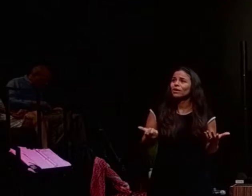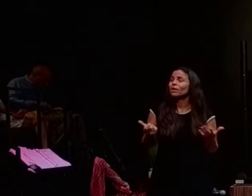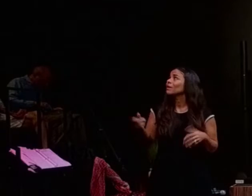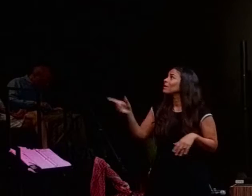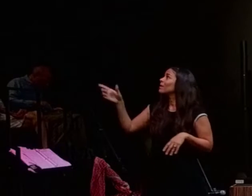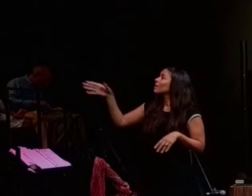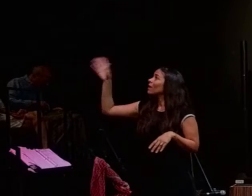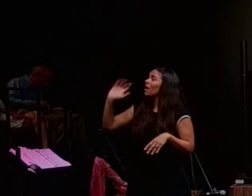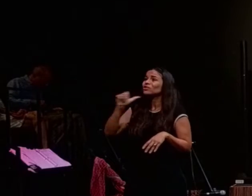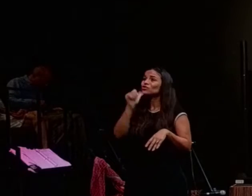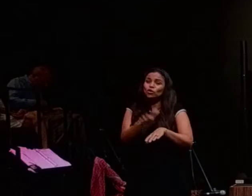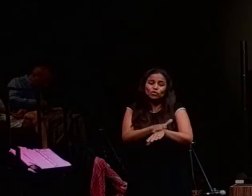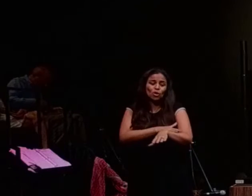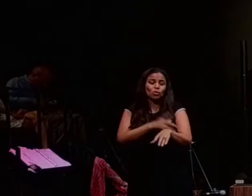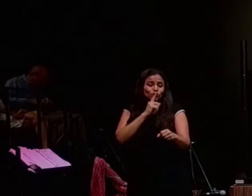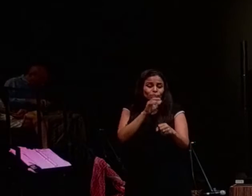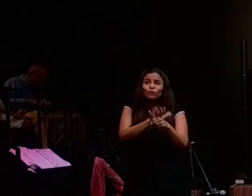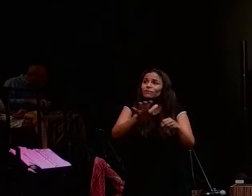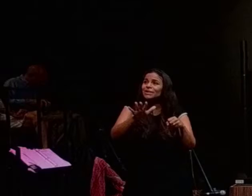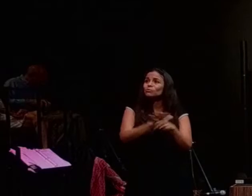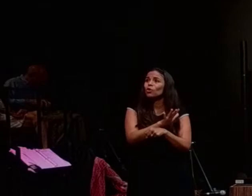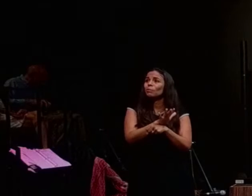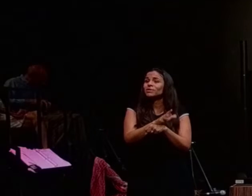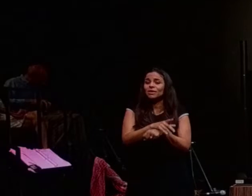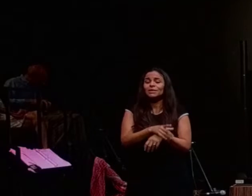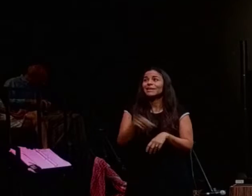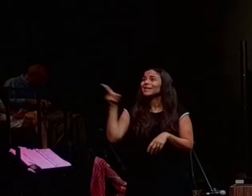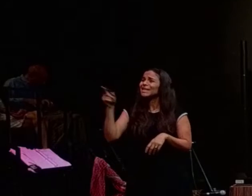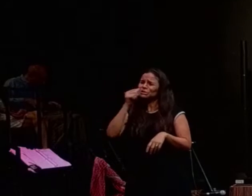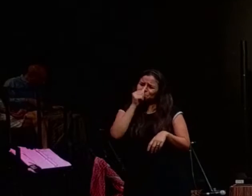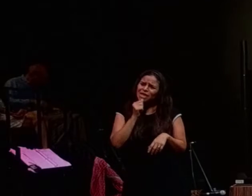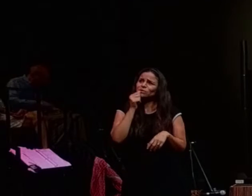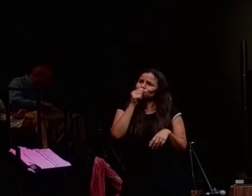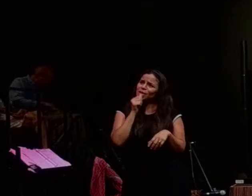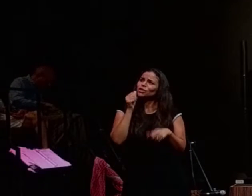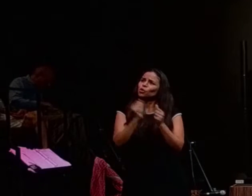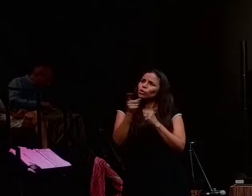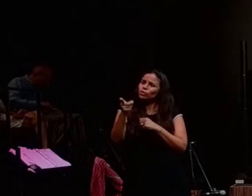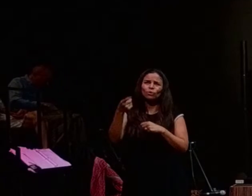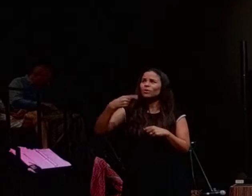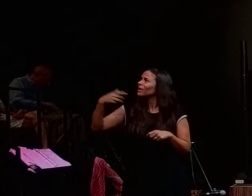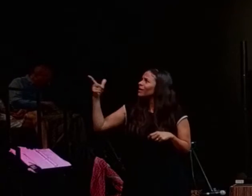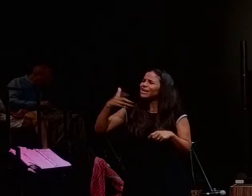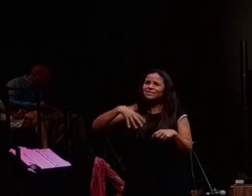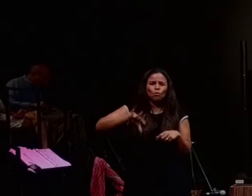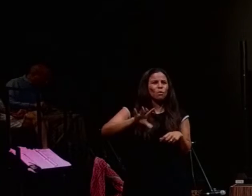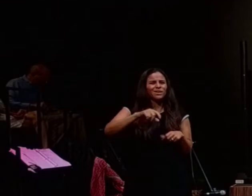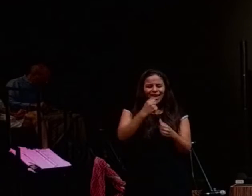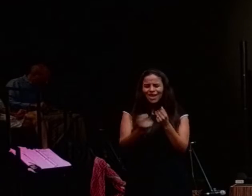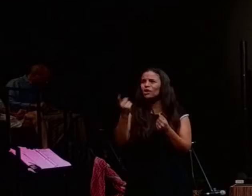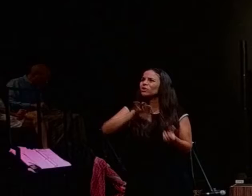is not slow in keeping His promise, as some understand slowness. Instead, He is patient with you, not wanting anyone to perish, but everyone to come